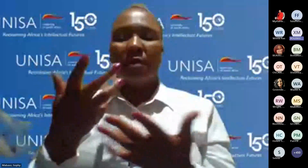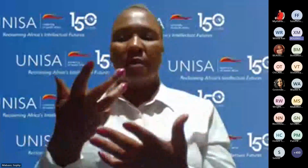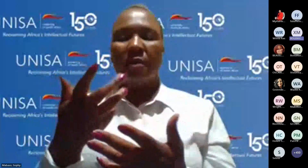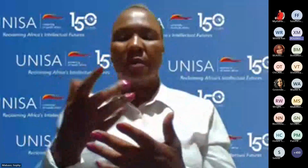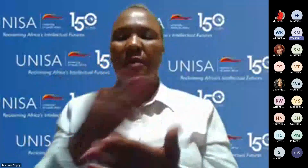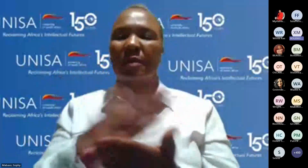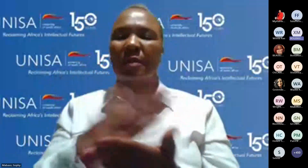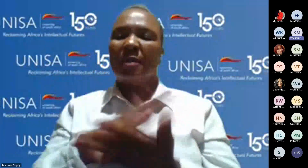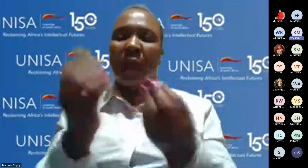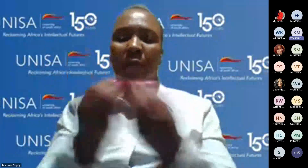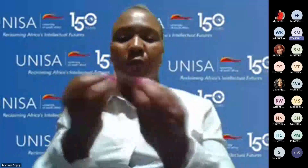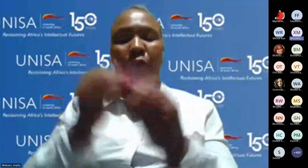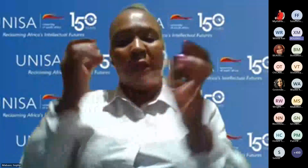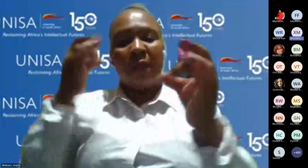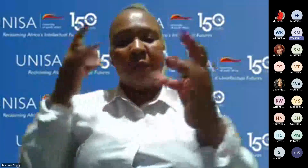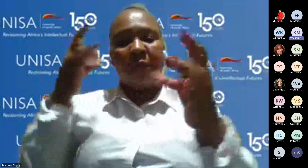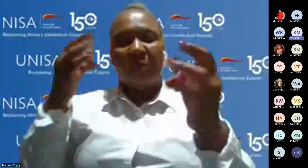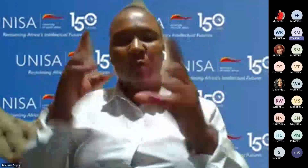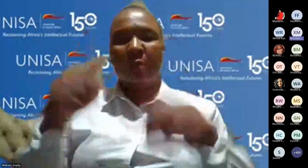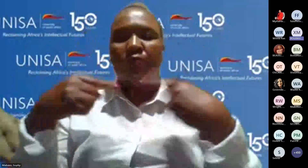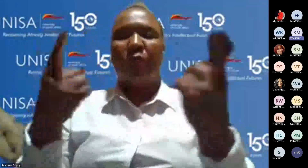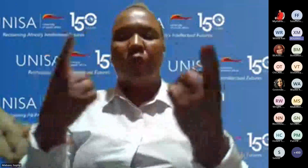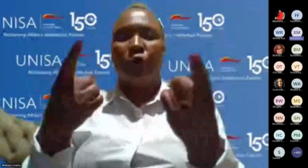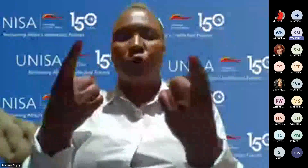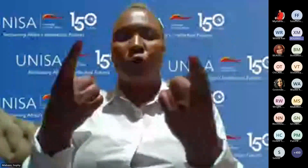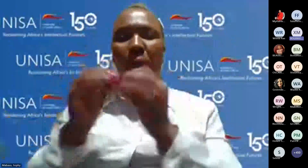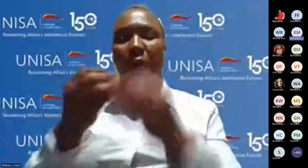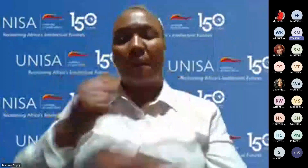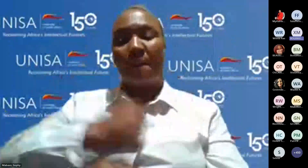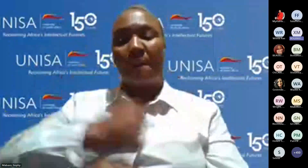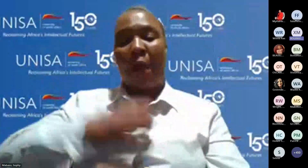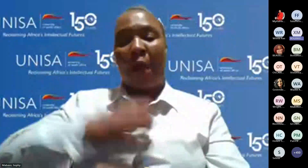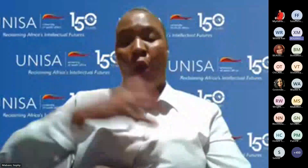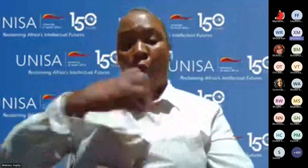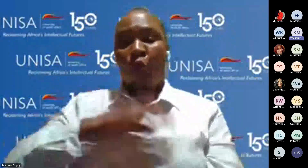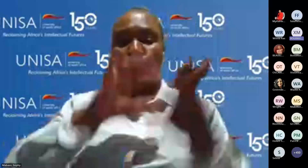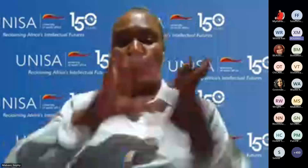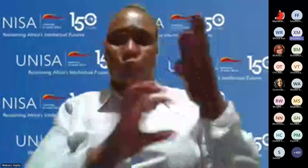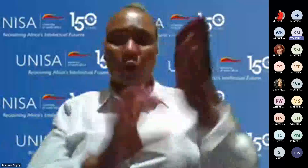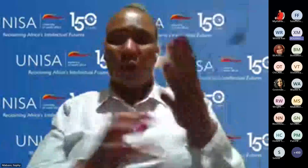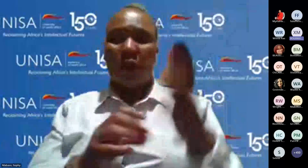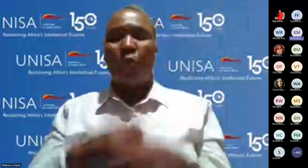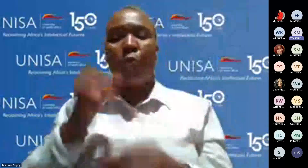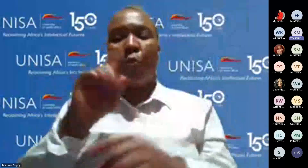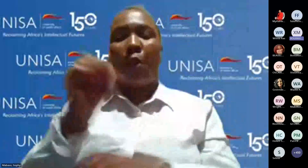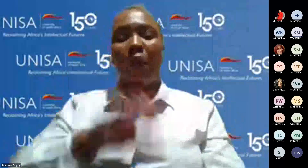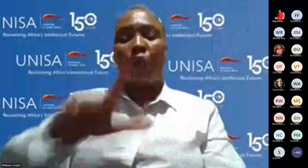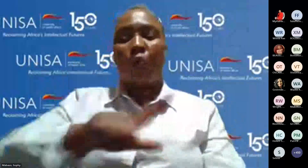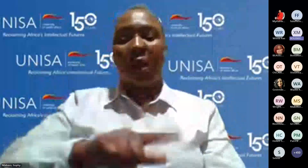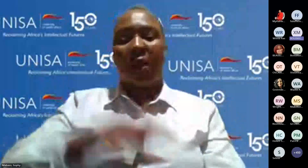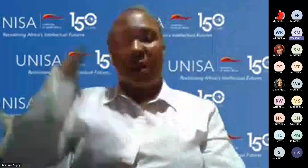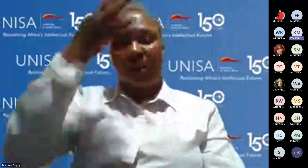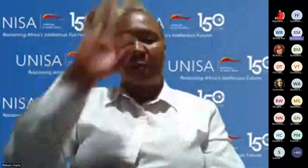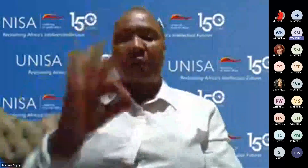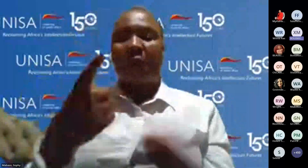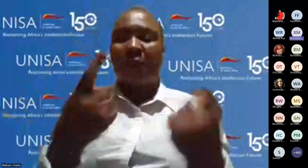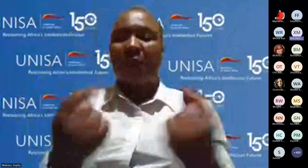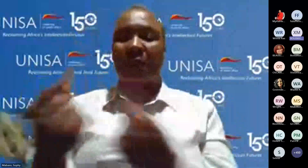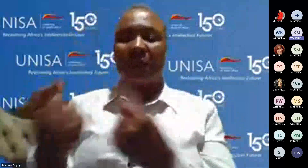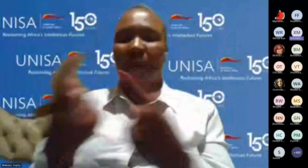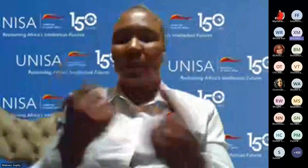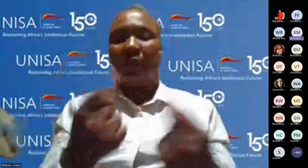certain information, I can't make up my own story on what local government does or